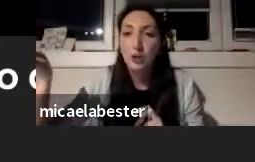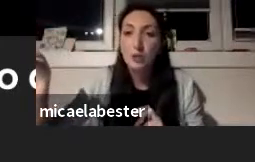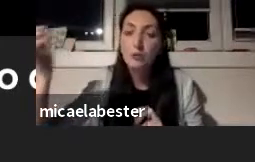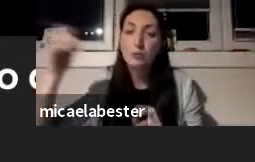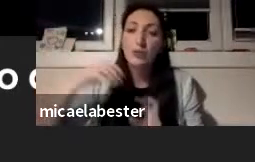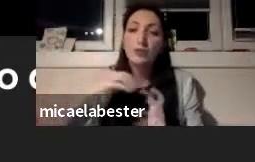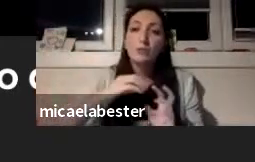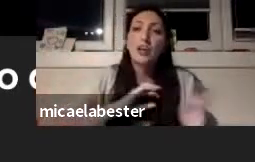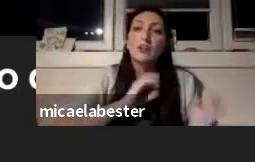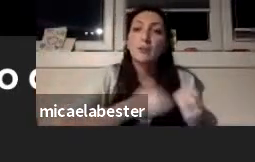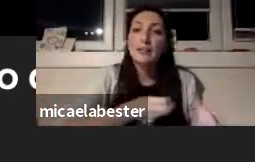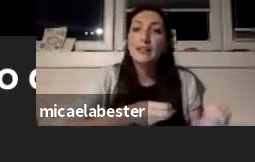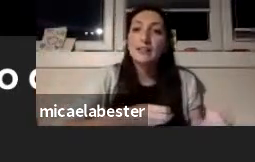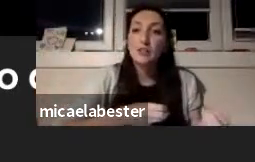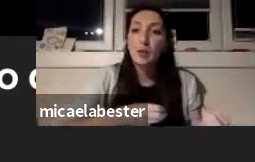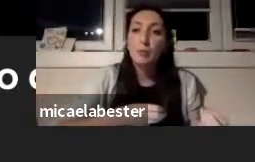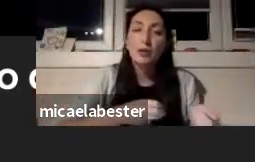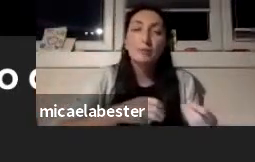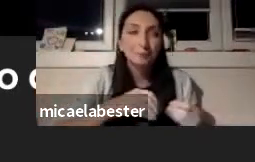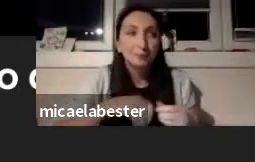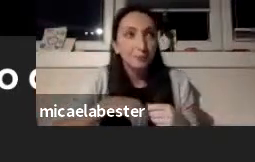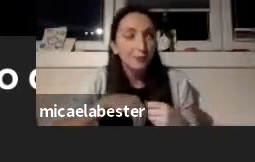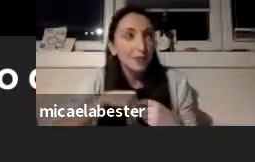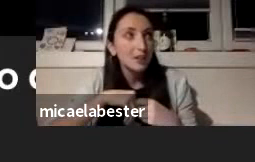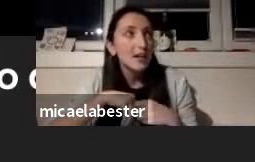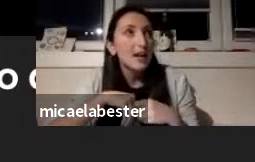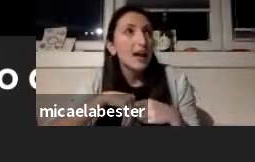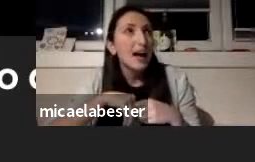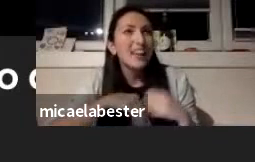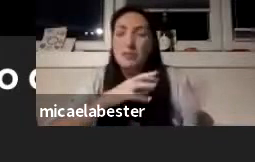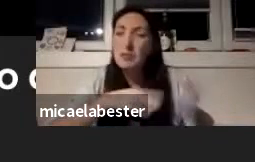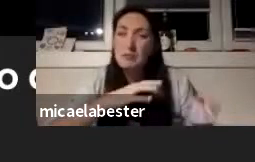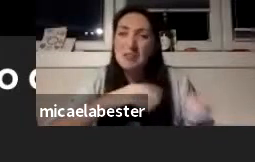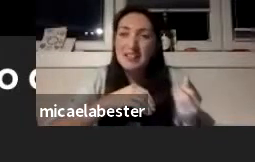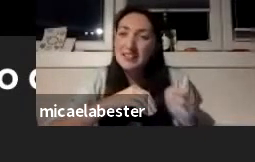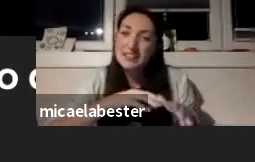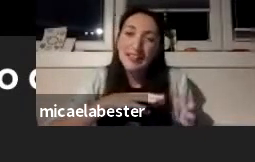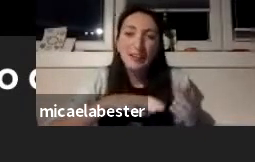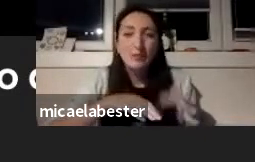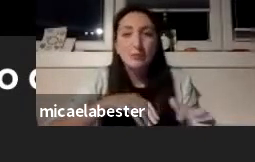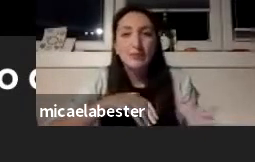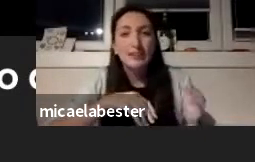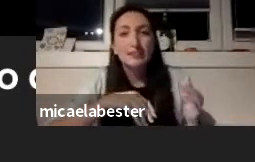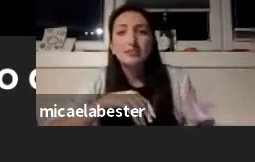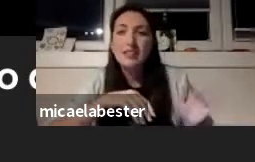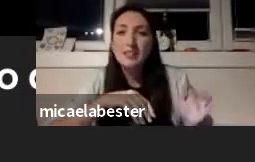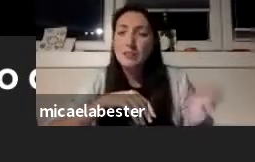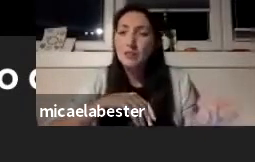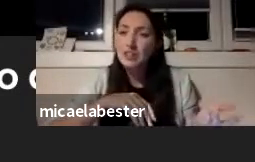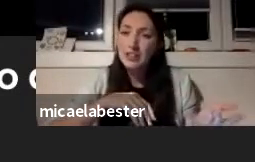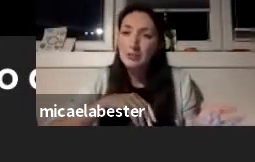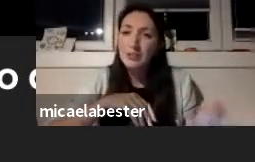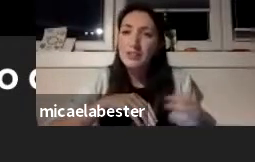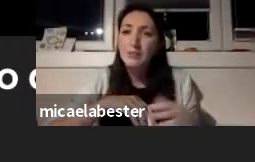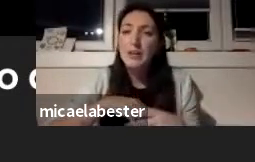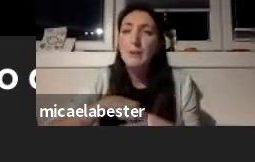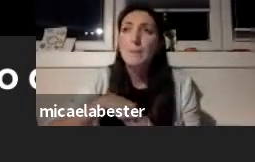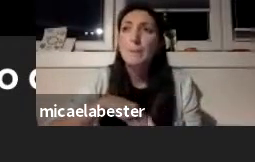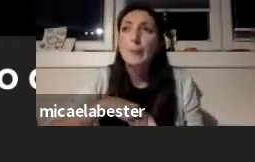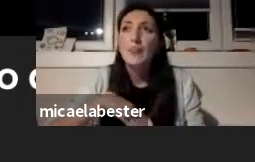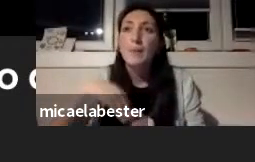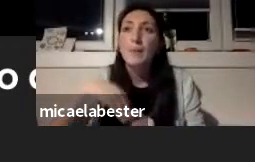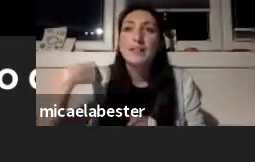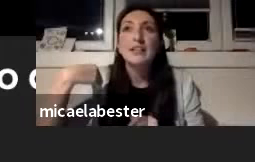Shakespeare's Globe which had a BSL interpreter. And there were some signs that I was like, well, that's a bit dodgy. Like, what does that